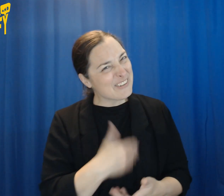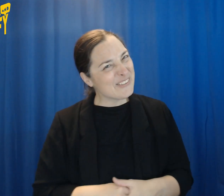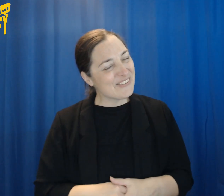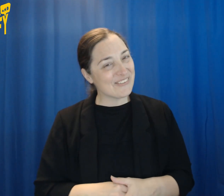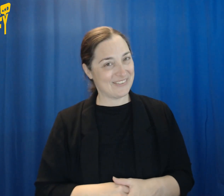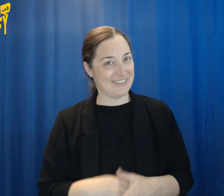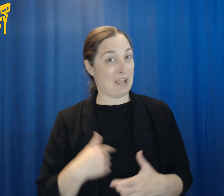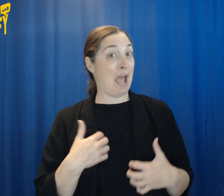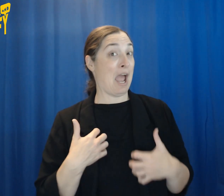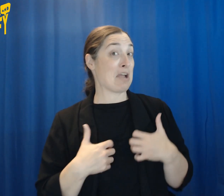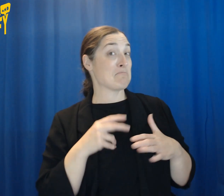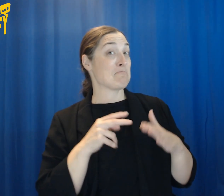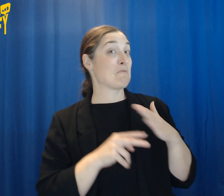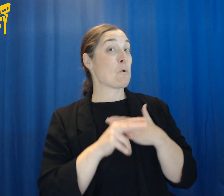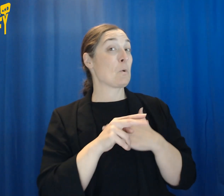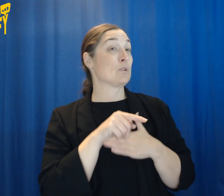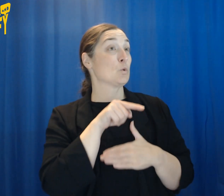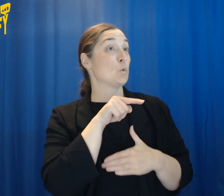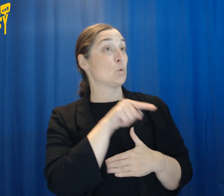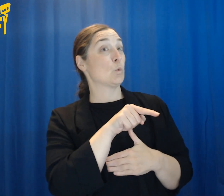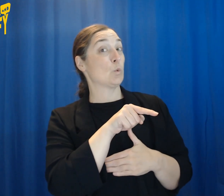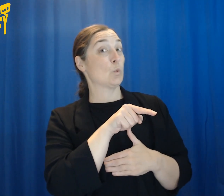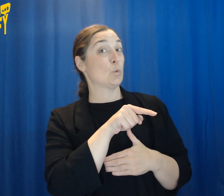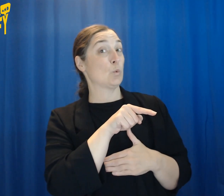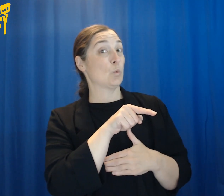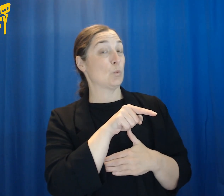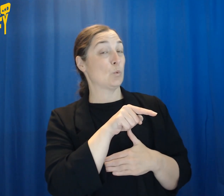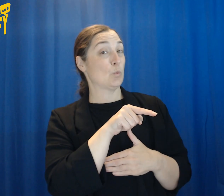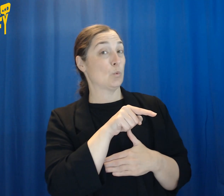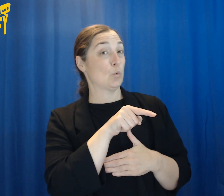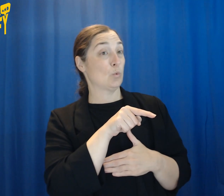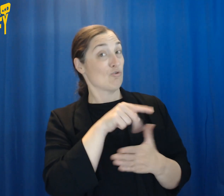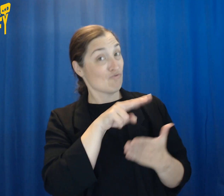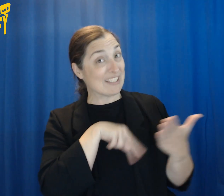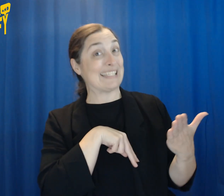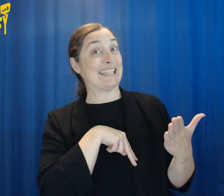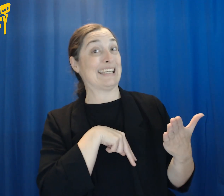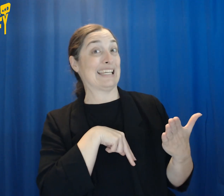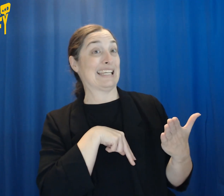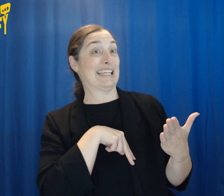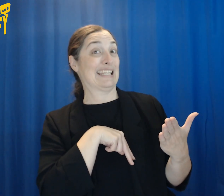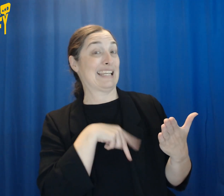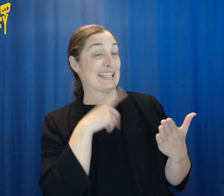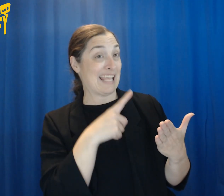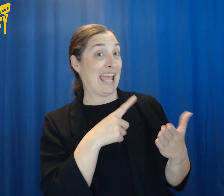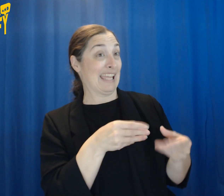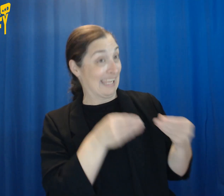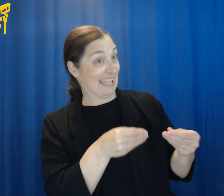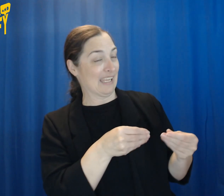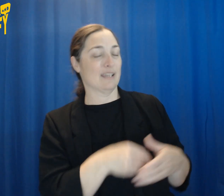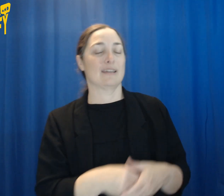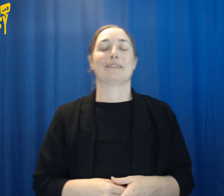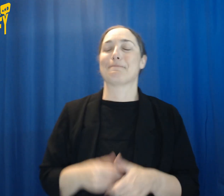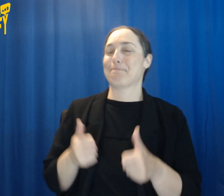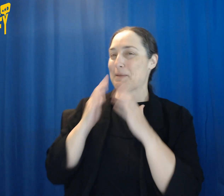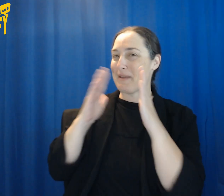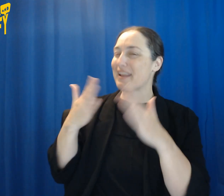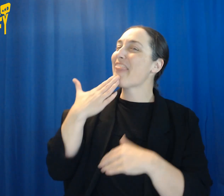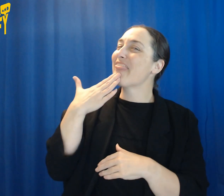forward to you holding it in your hands and being like, look at this. Amazing. Thanks so much for talking to